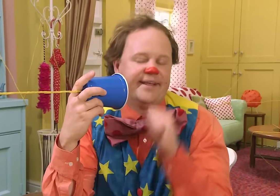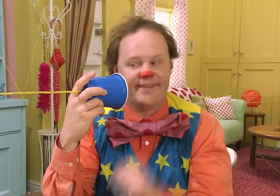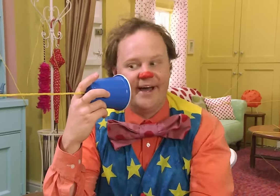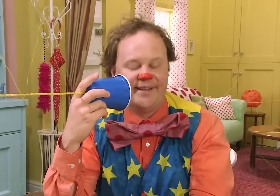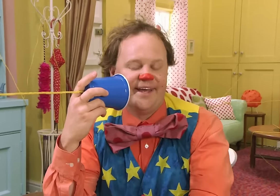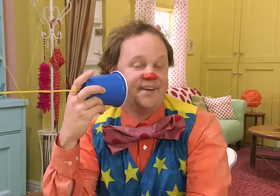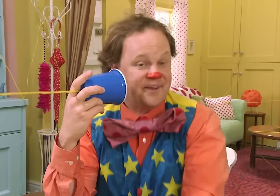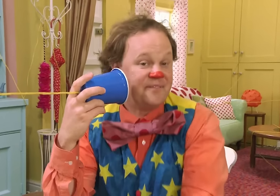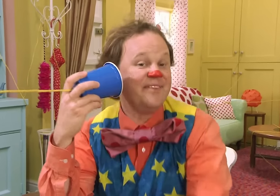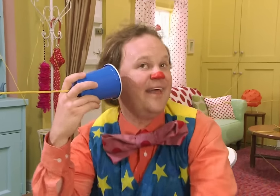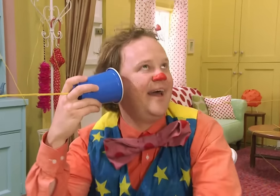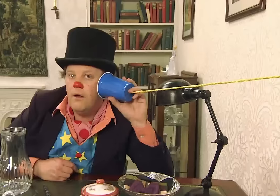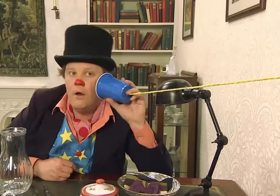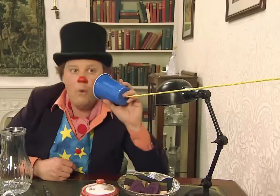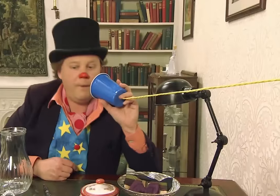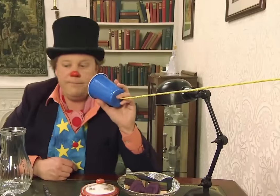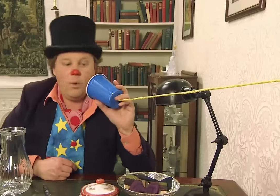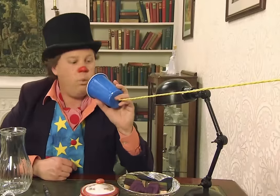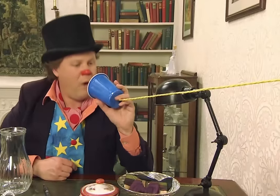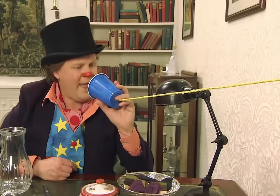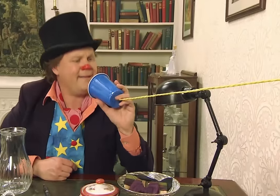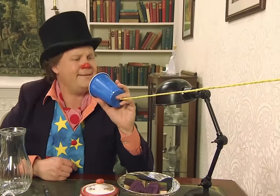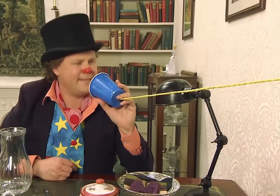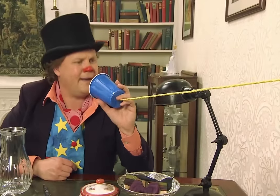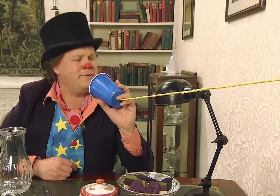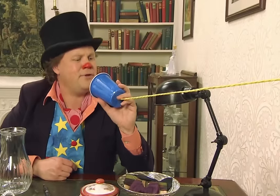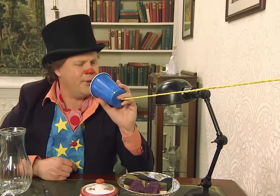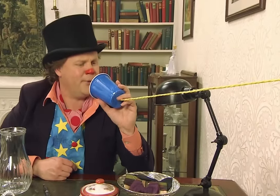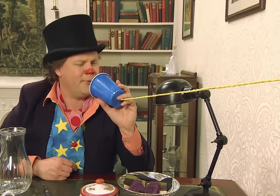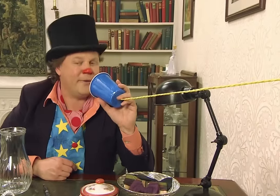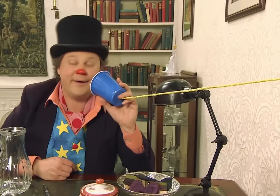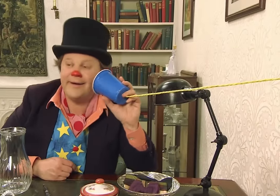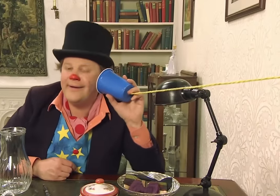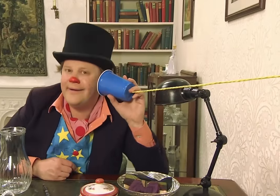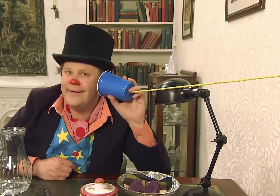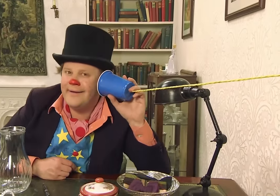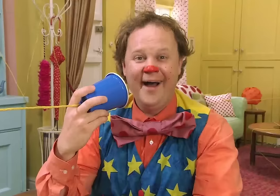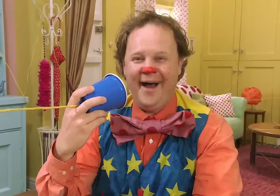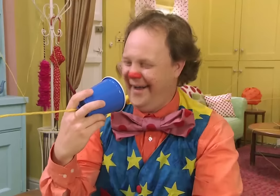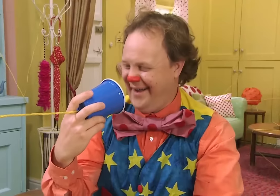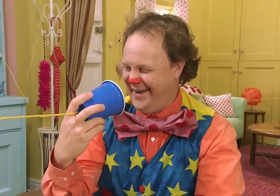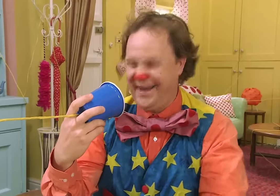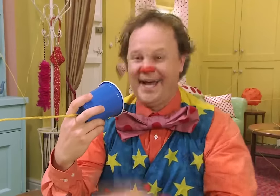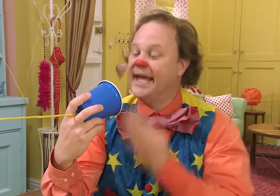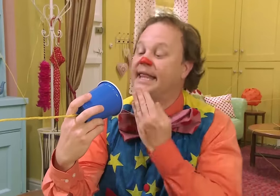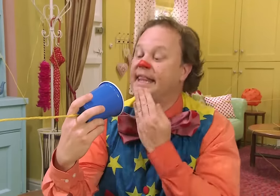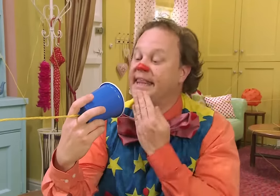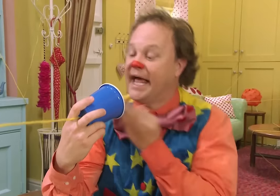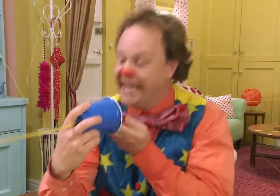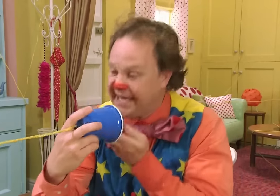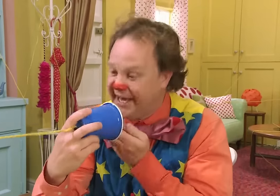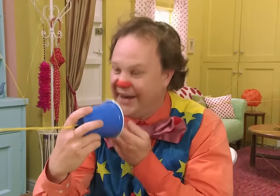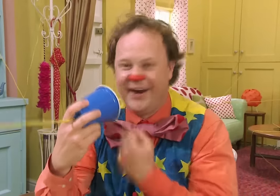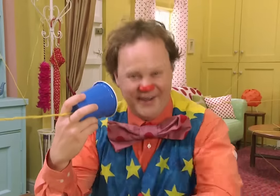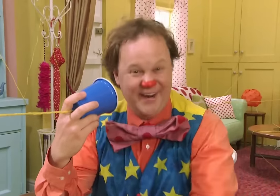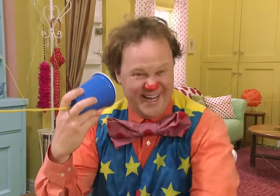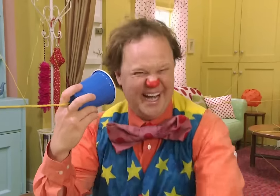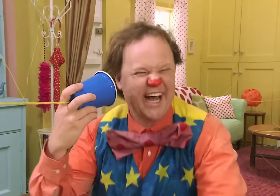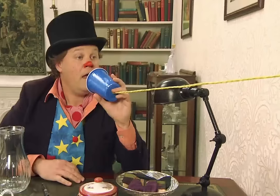Yes, I did. Well, well done, you. Oh, thank you.